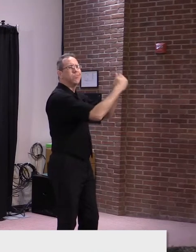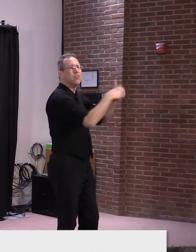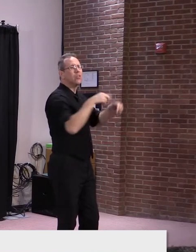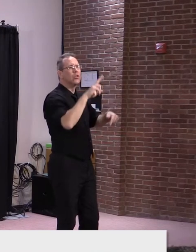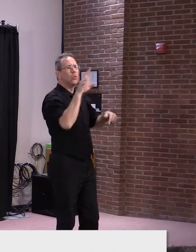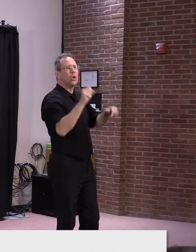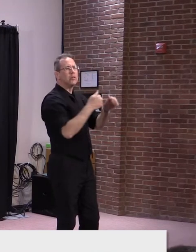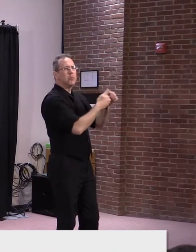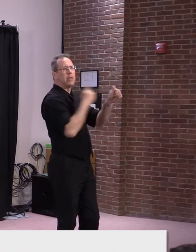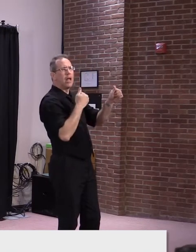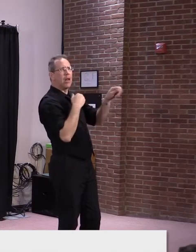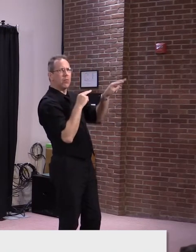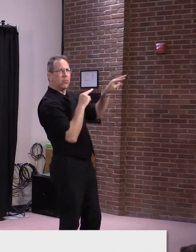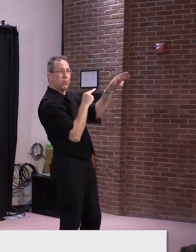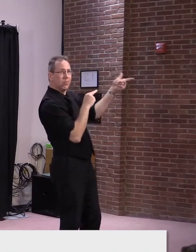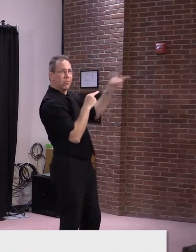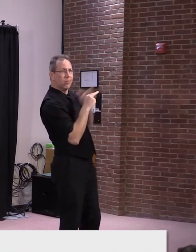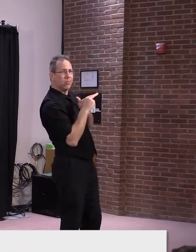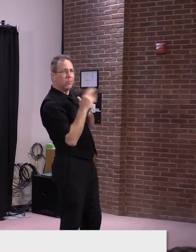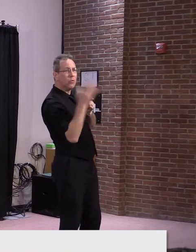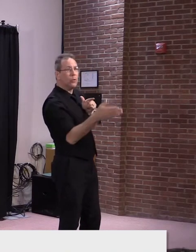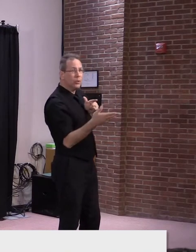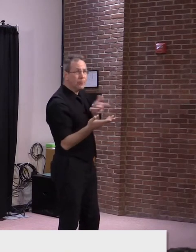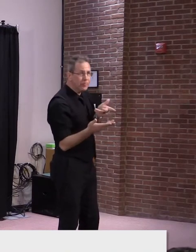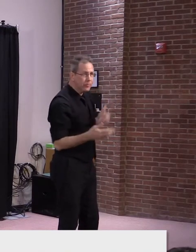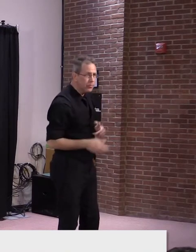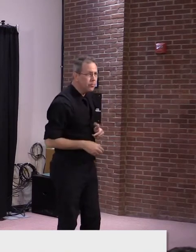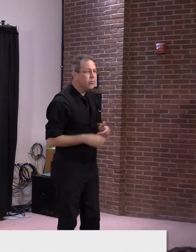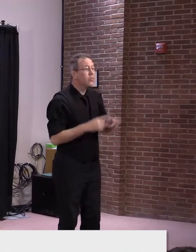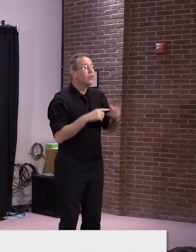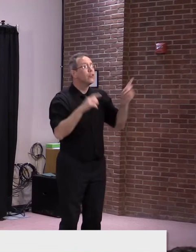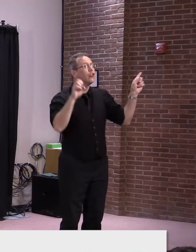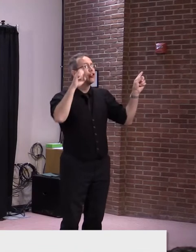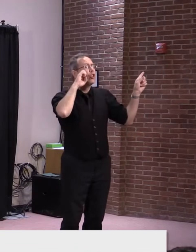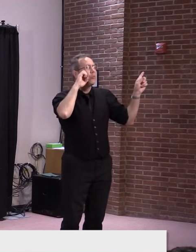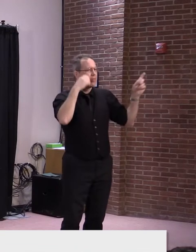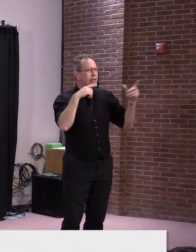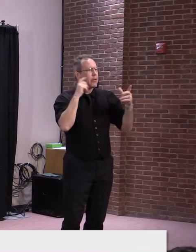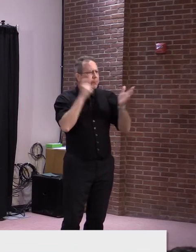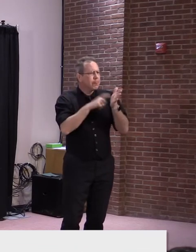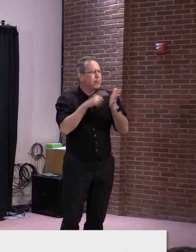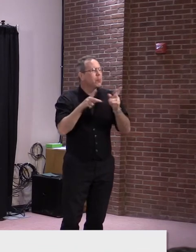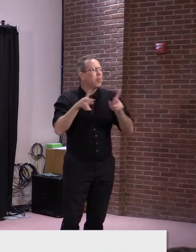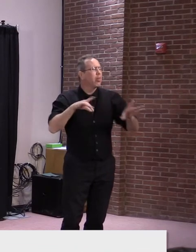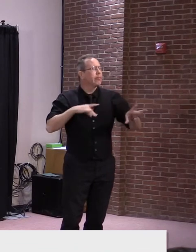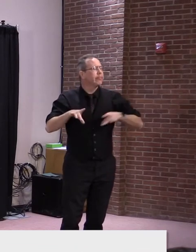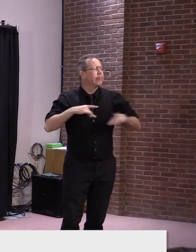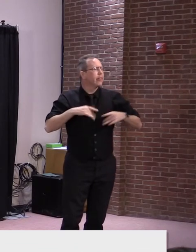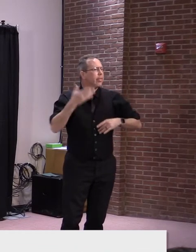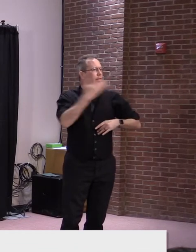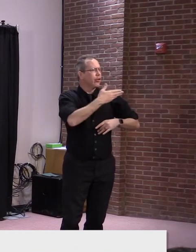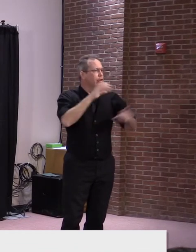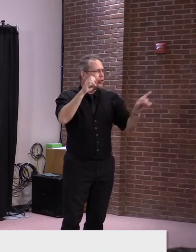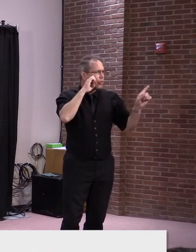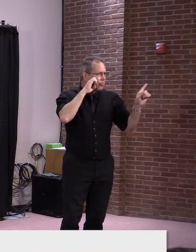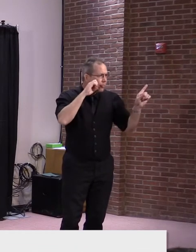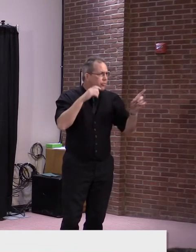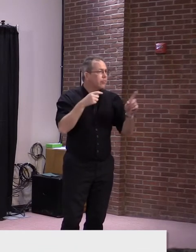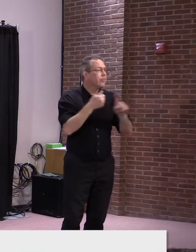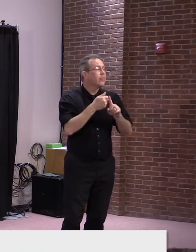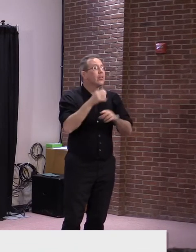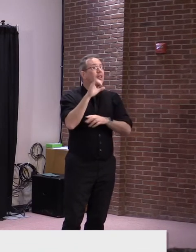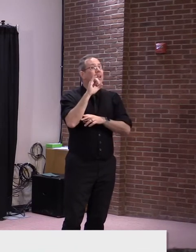that there has been more cases in Europe, but ICU numbers are flat, which is